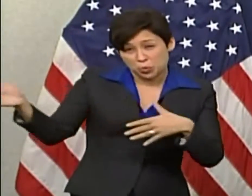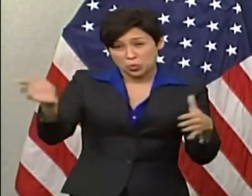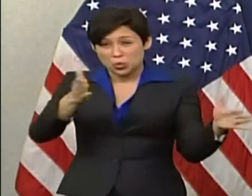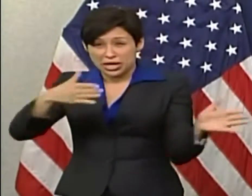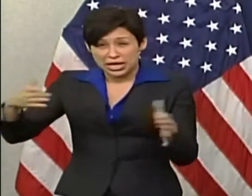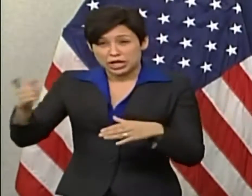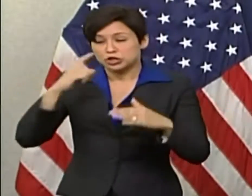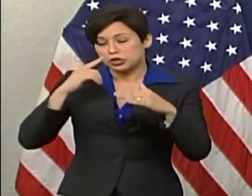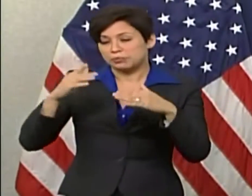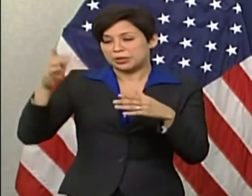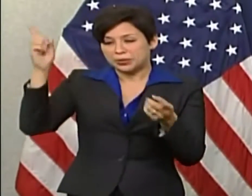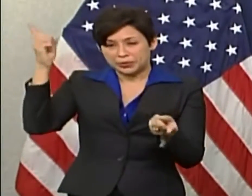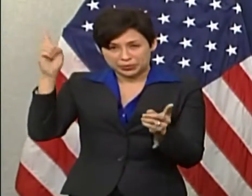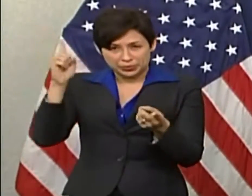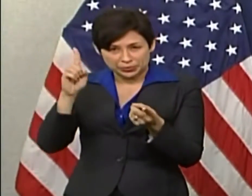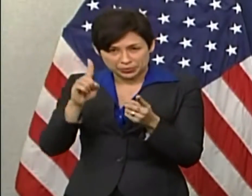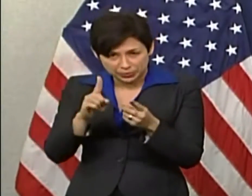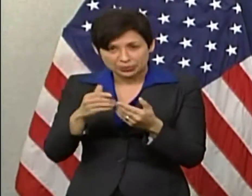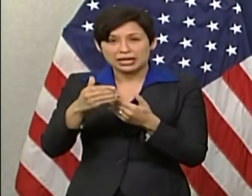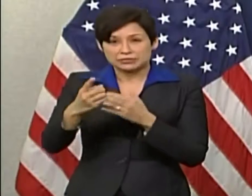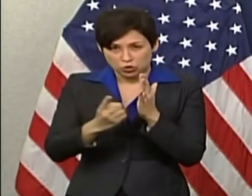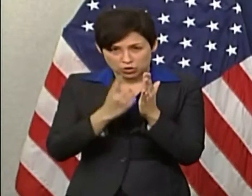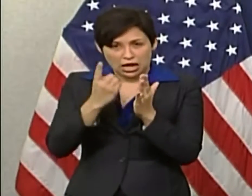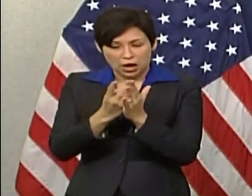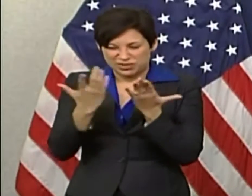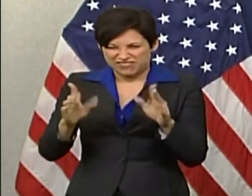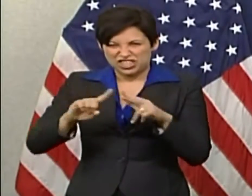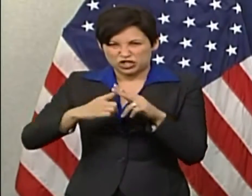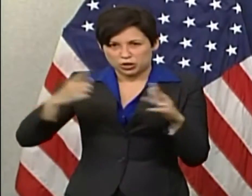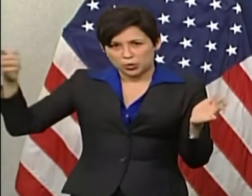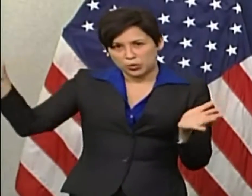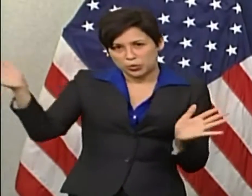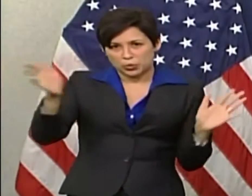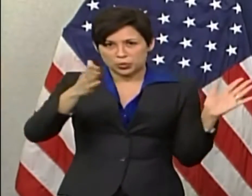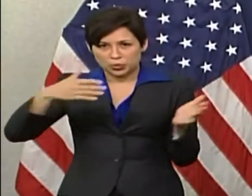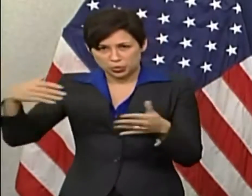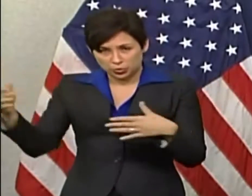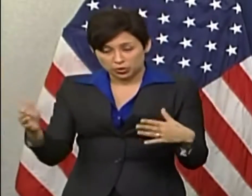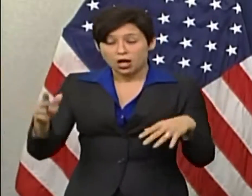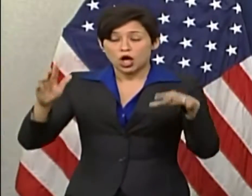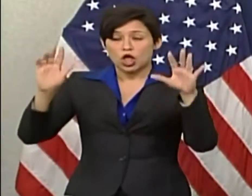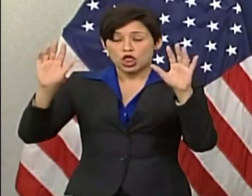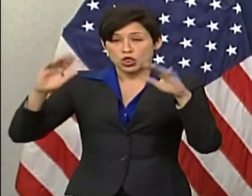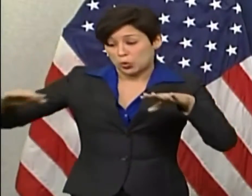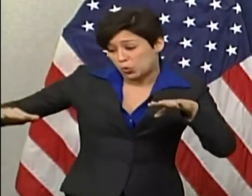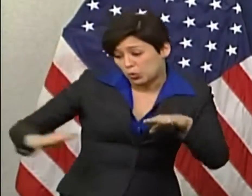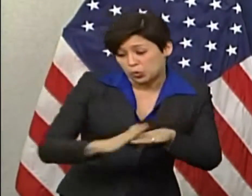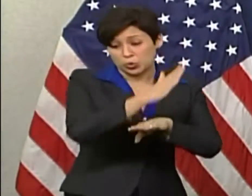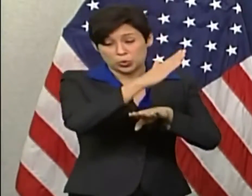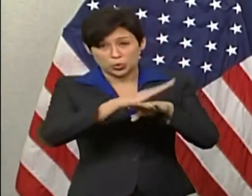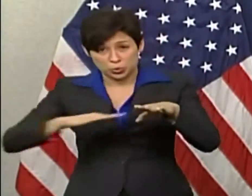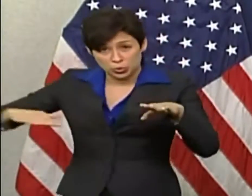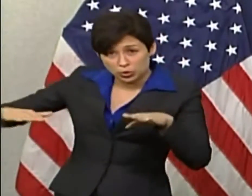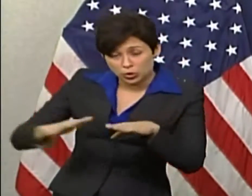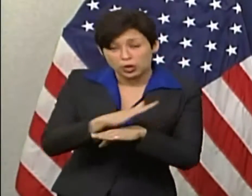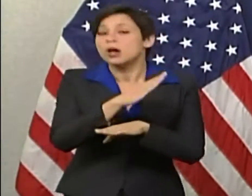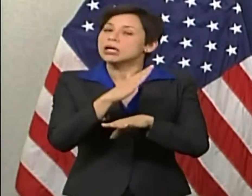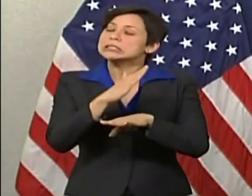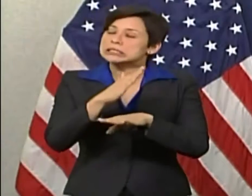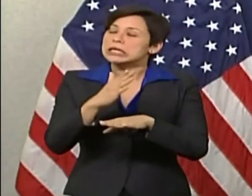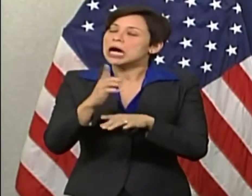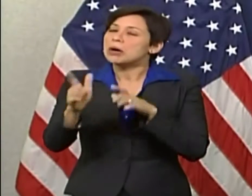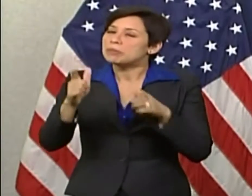should go below gale force in the next few hours. They've already started to drop. As for the storm surge, a very big part of it